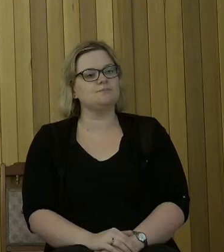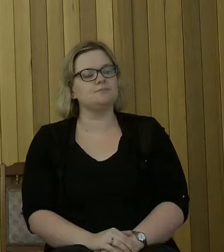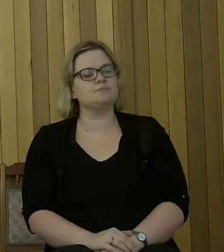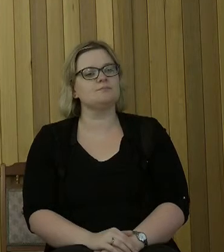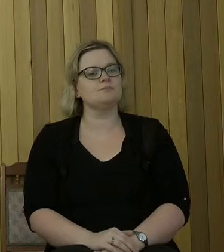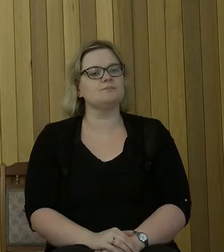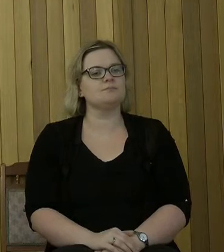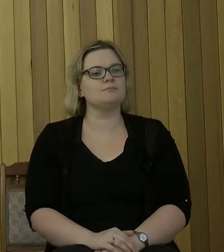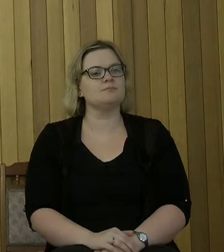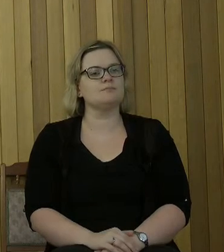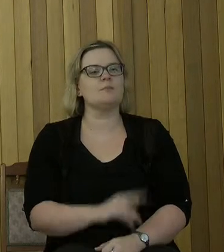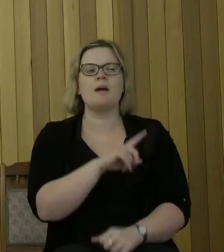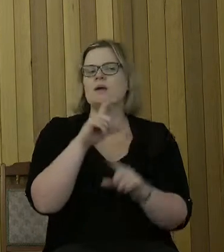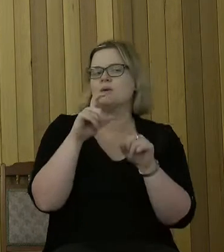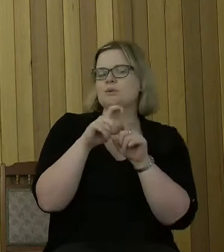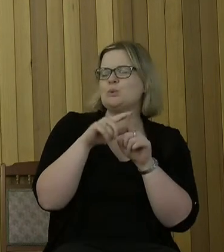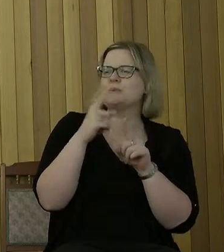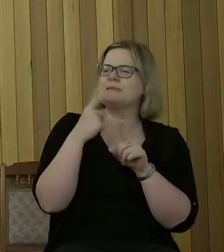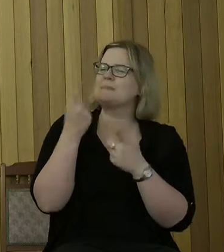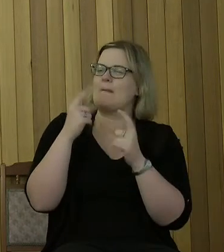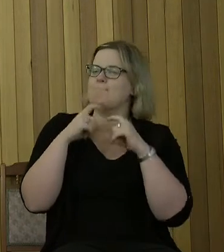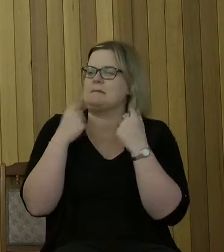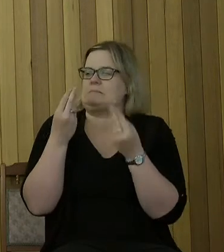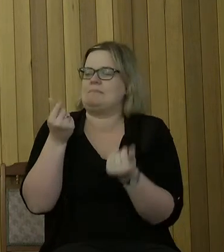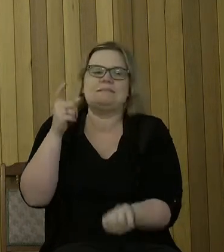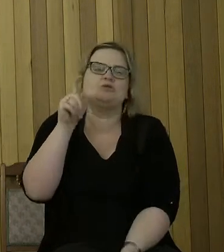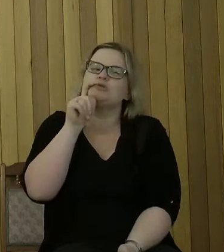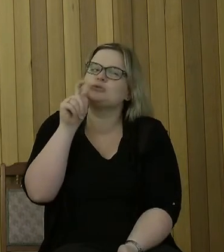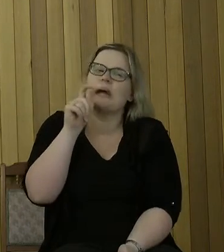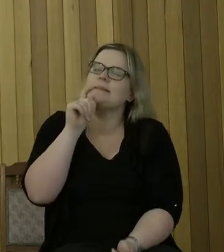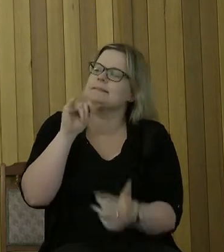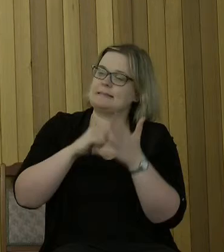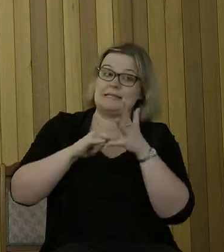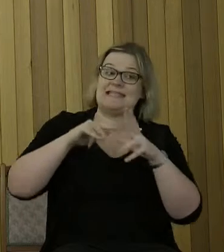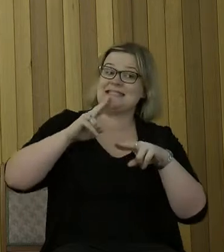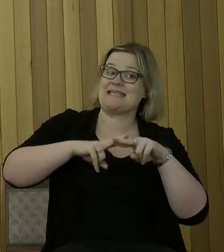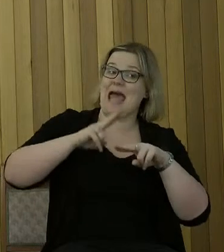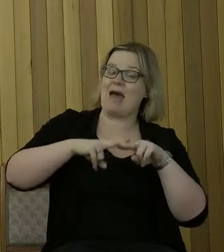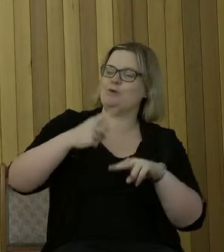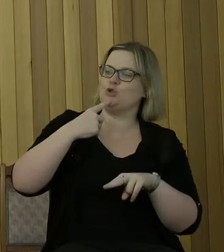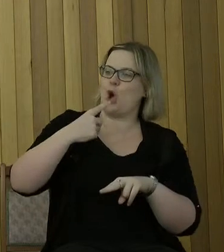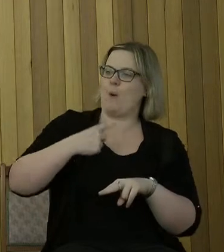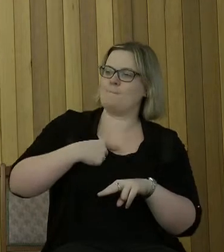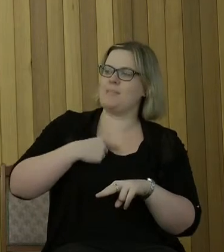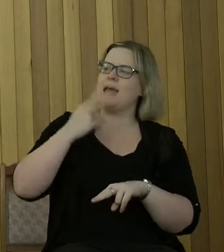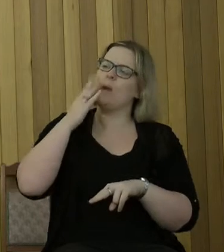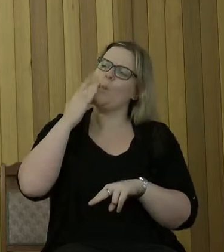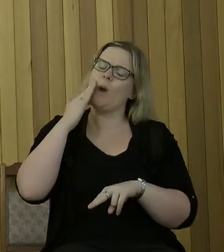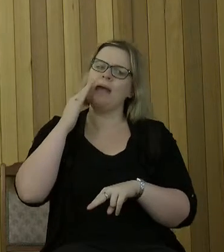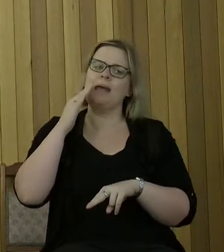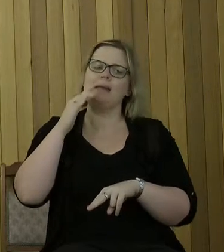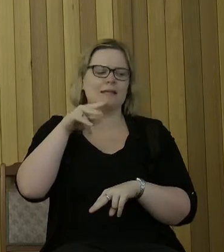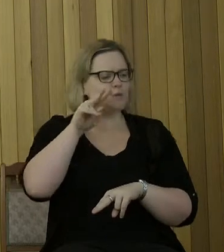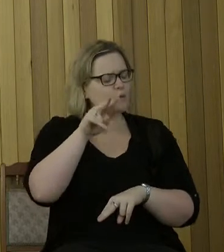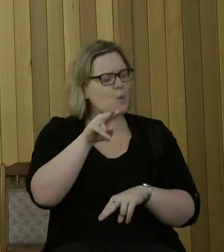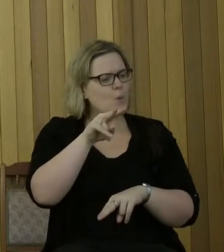The pastor said there was something strange. The staff told me that when they went in and they saw him, he was lying in